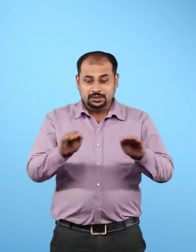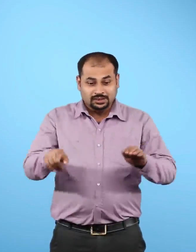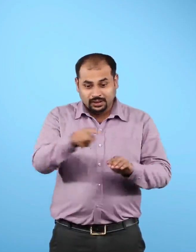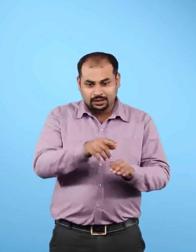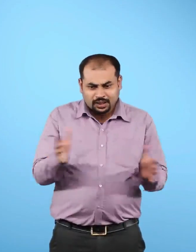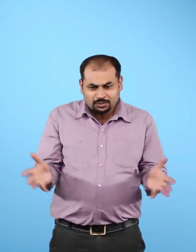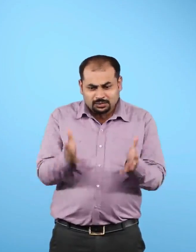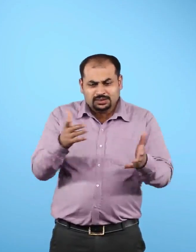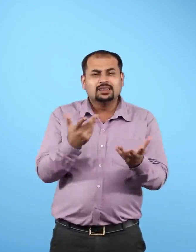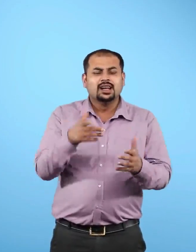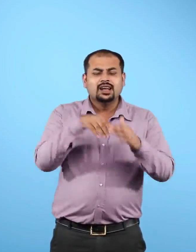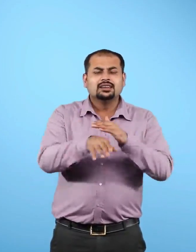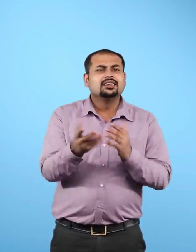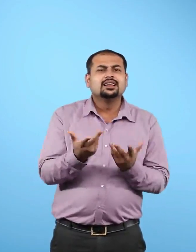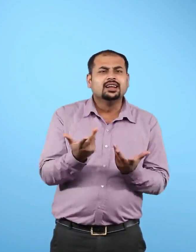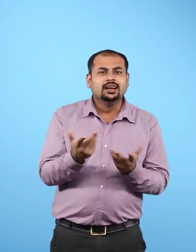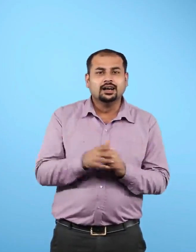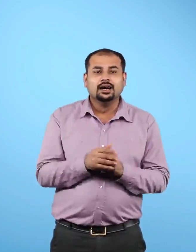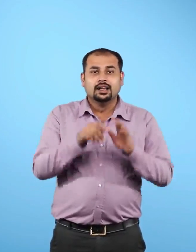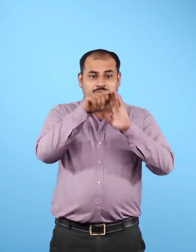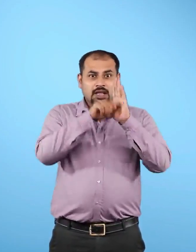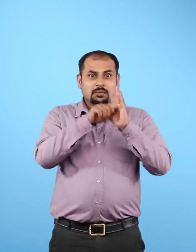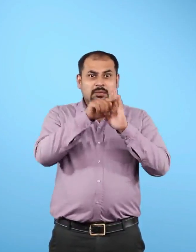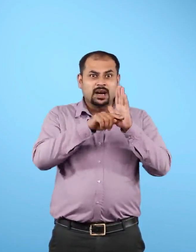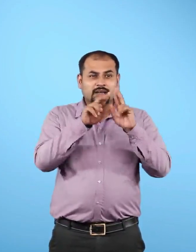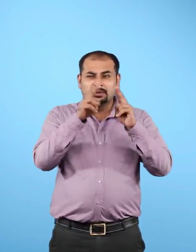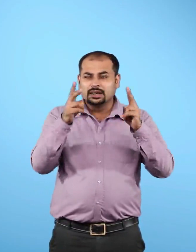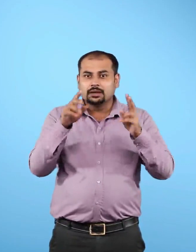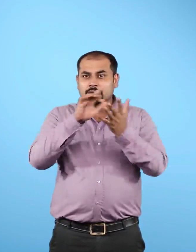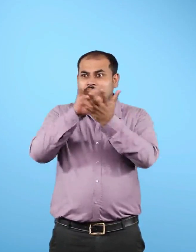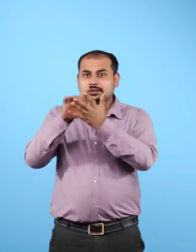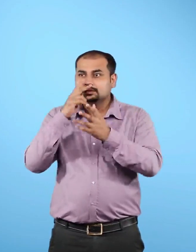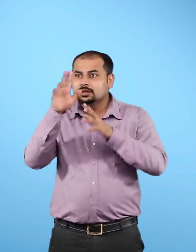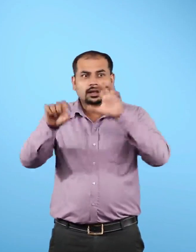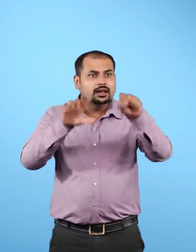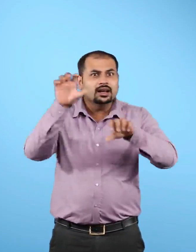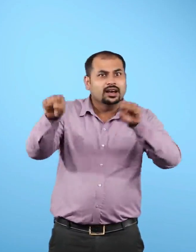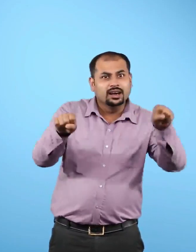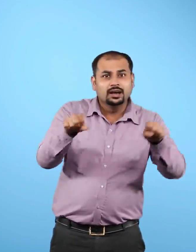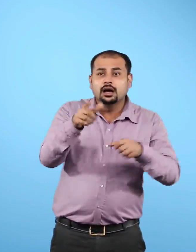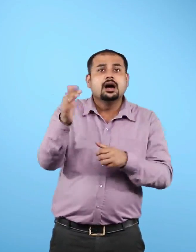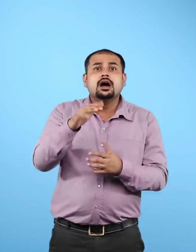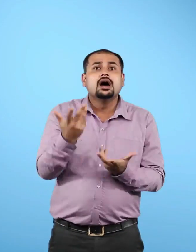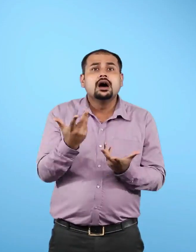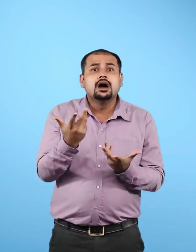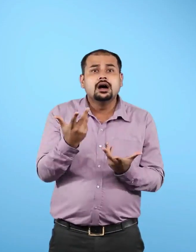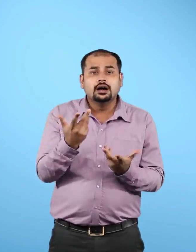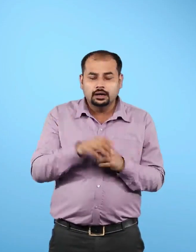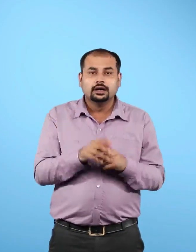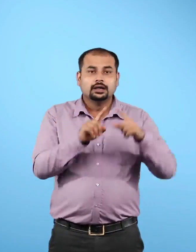children can be encouraged to look at temperatures in degrees Celsius or degrees centigrade